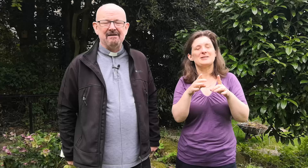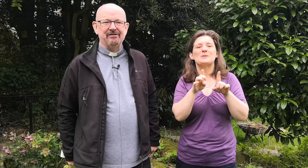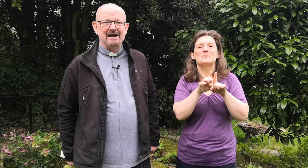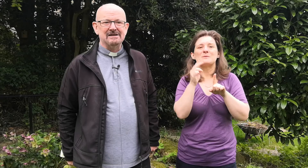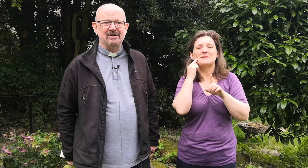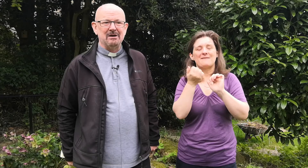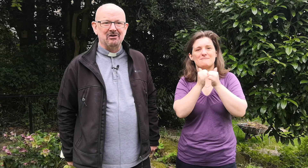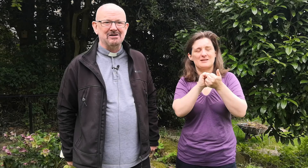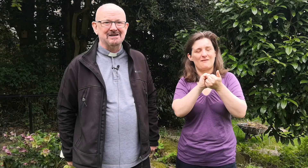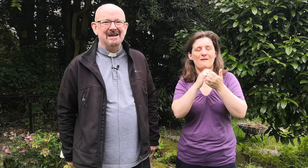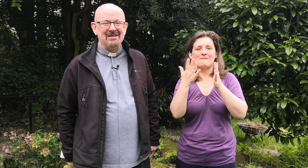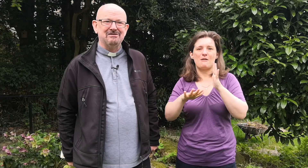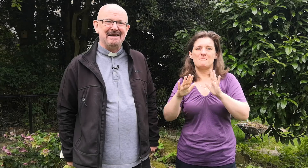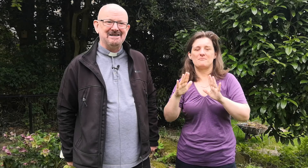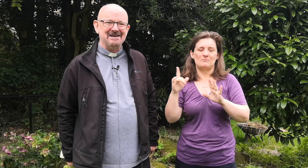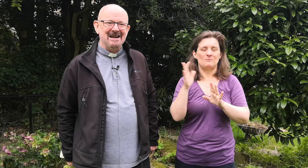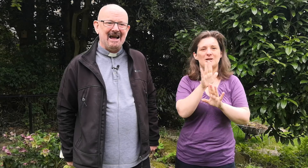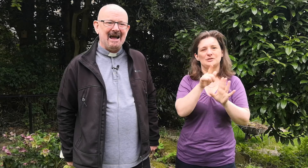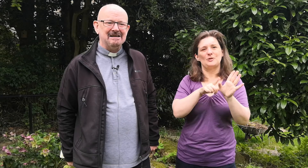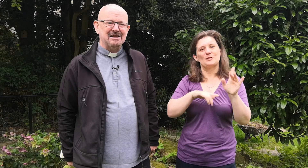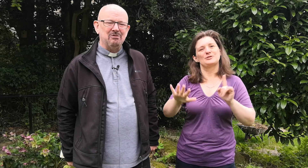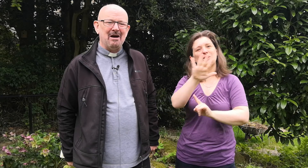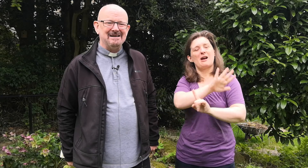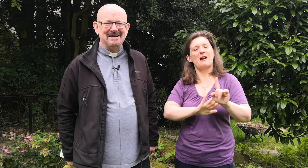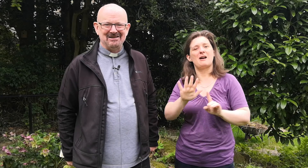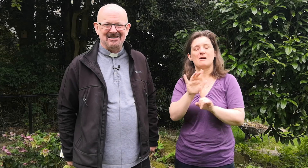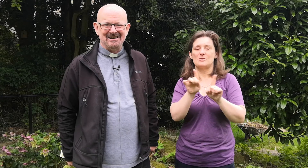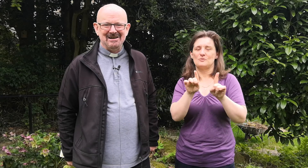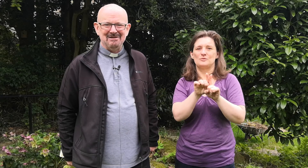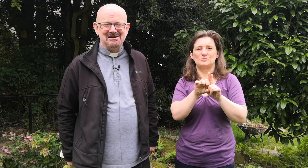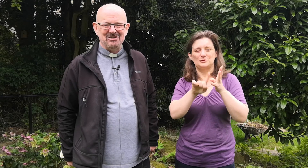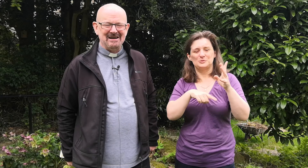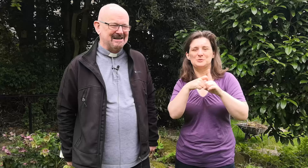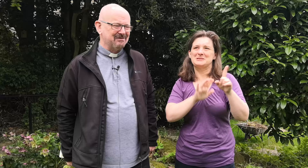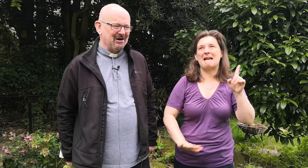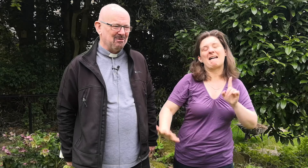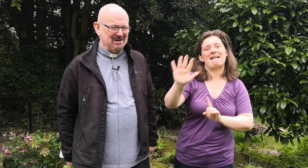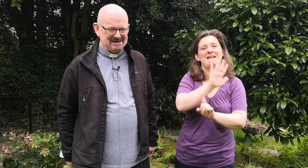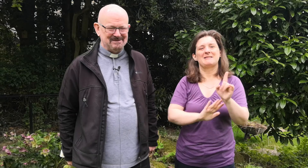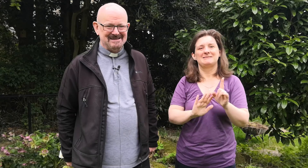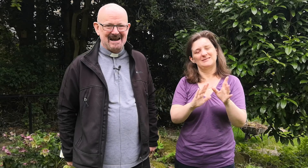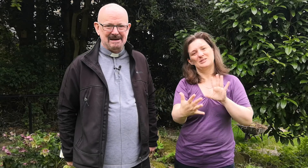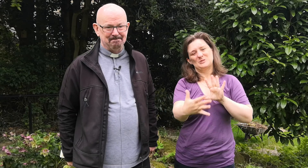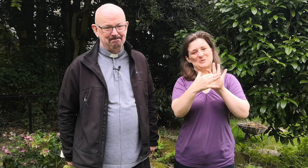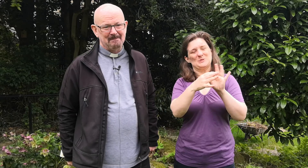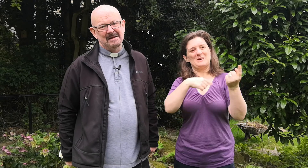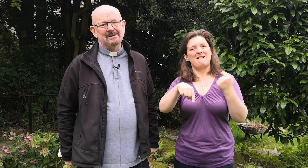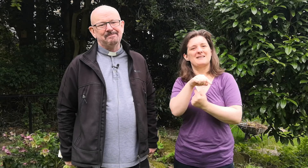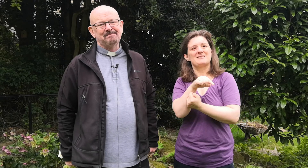our deaf friends from across this region and the wider country who are joining us for our worship